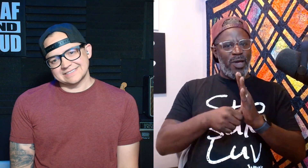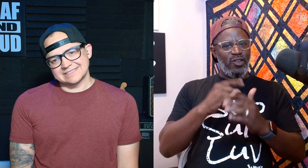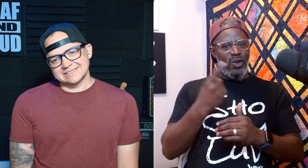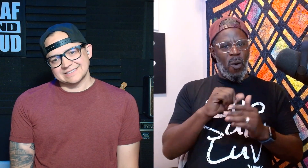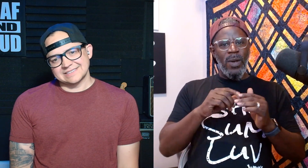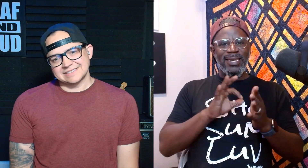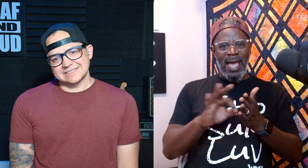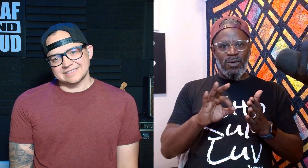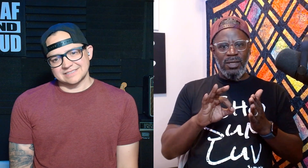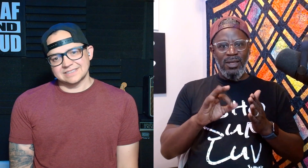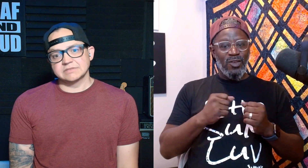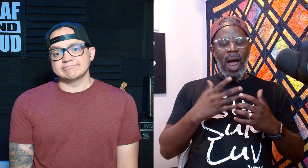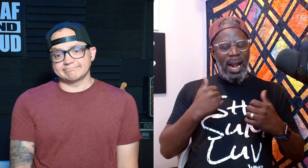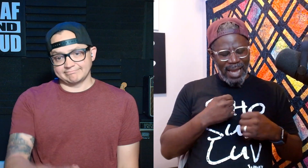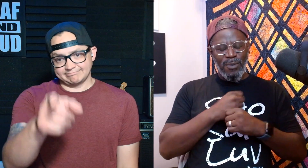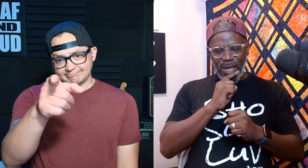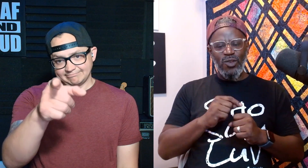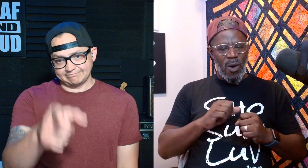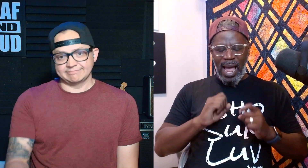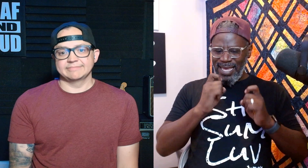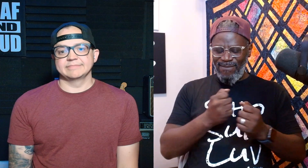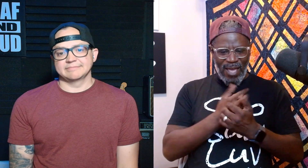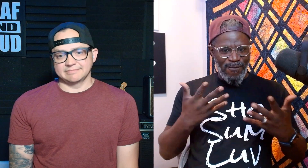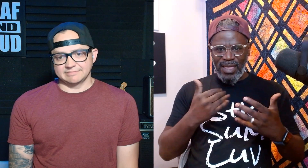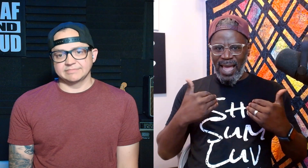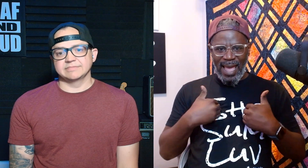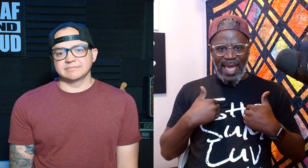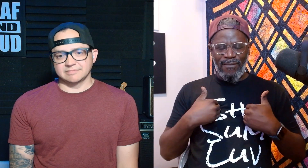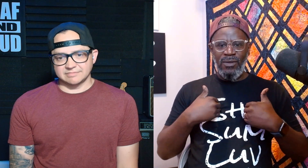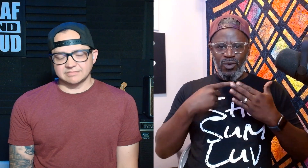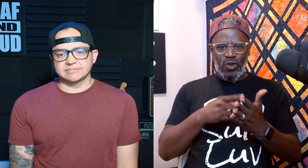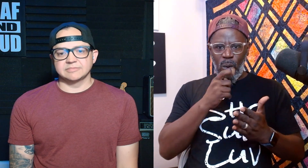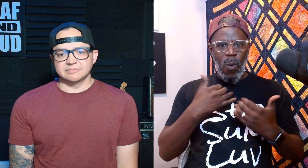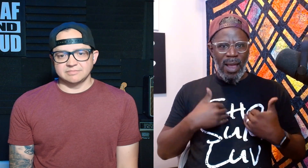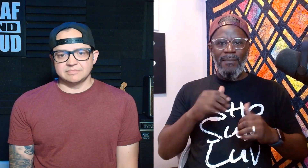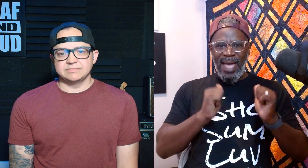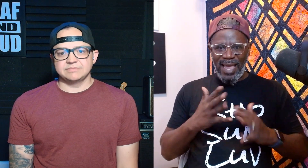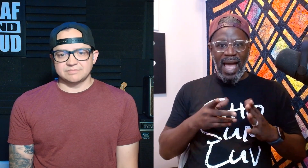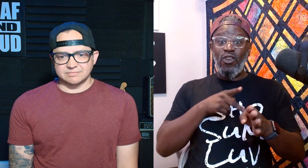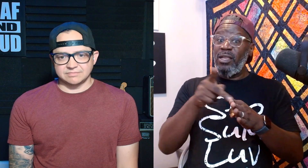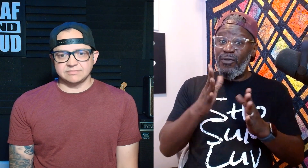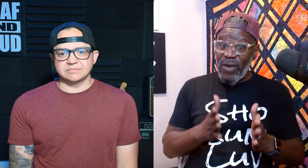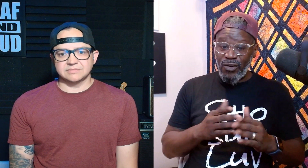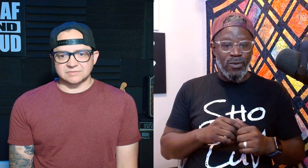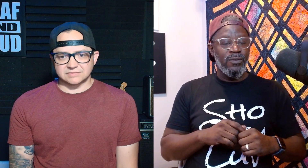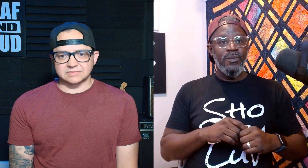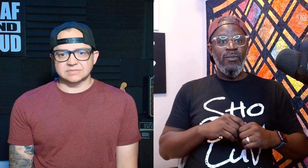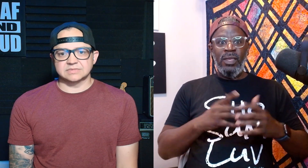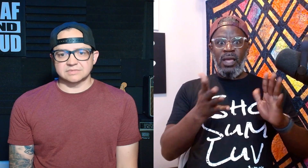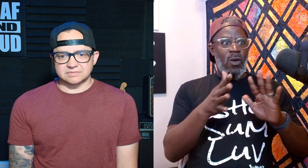first impression always count. So I like to make sure I give everything I have to show who I am as an actor, as a